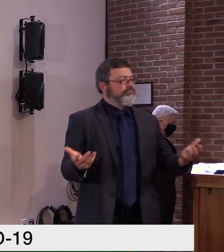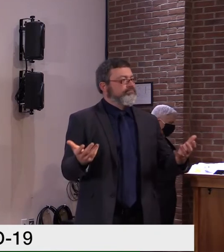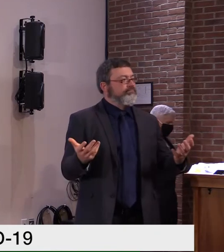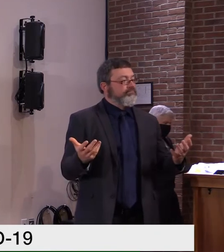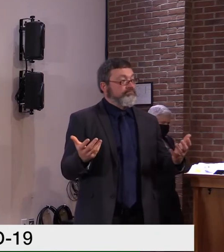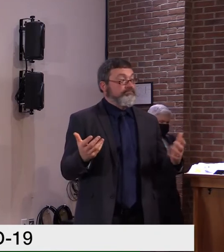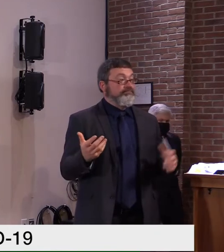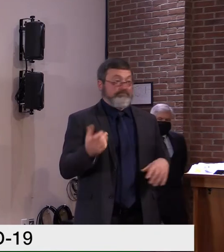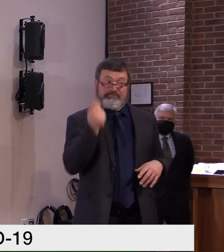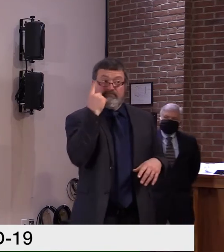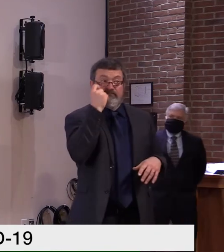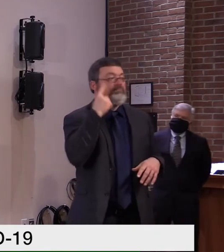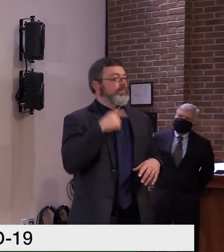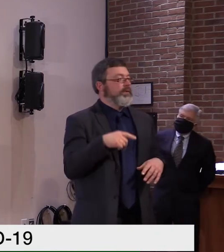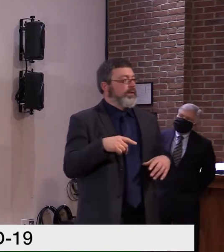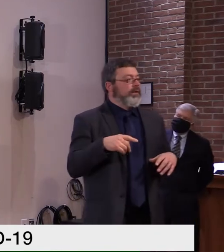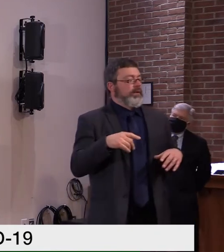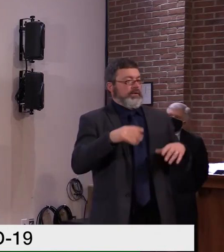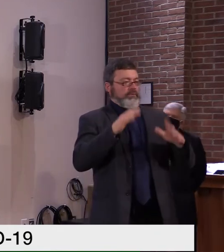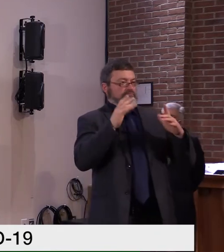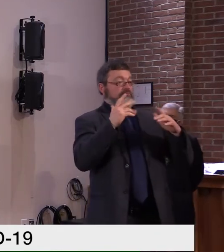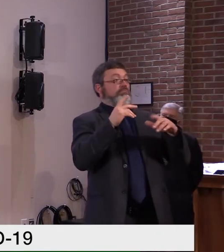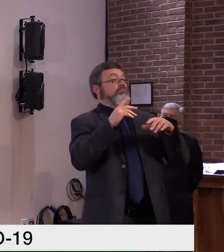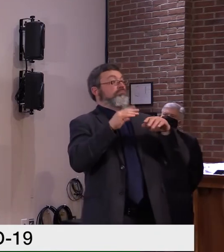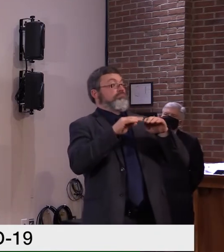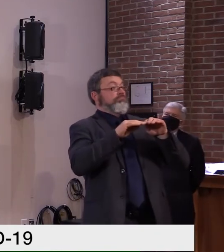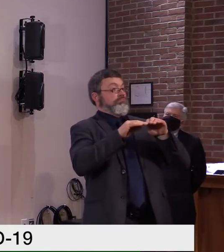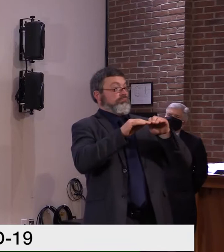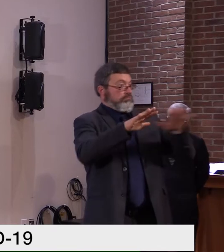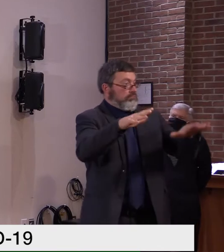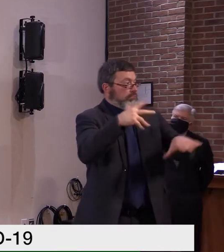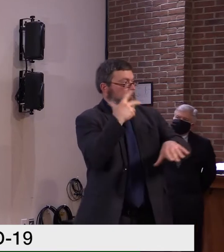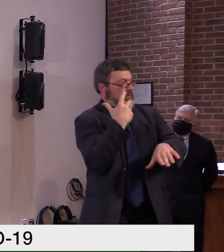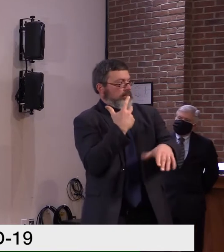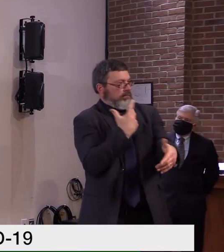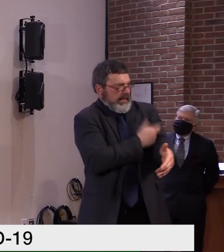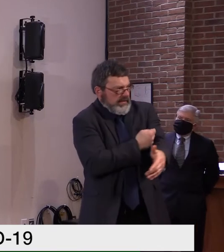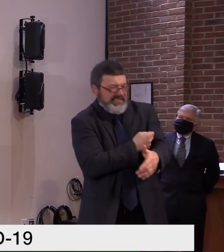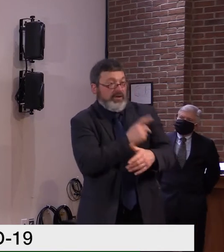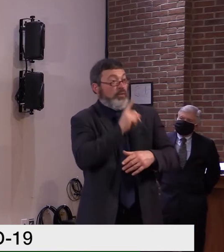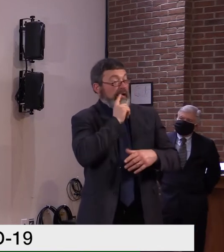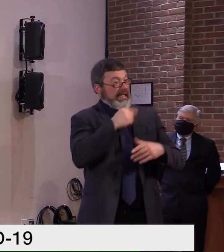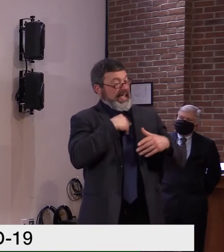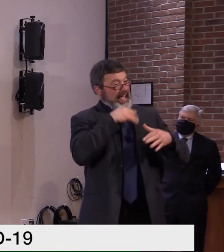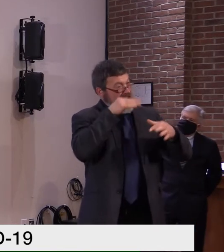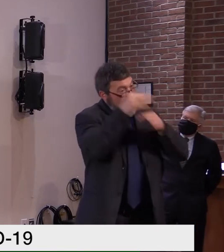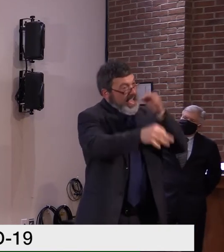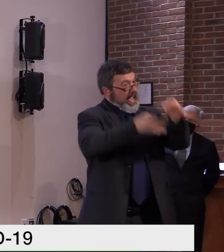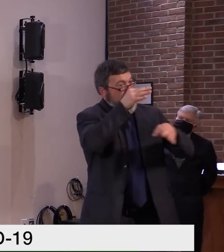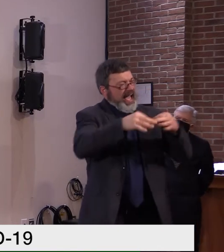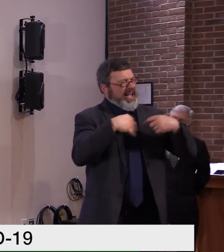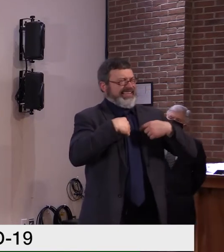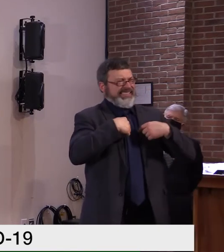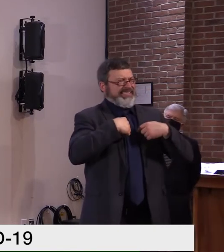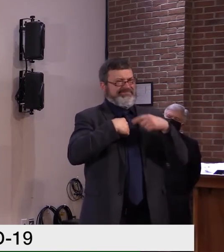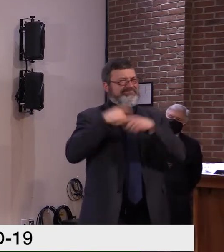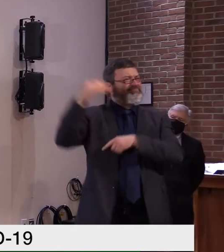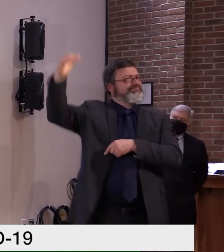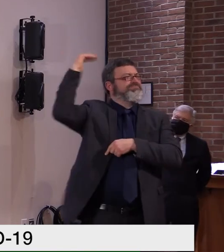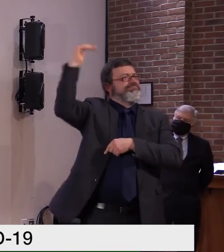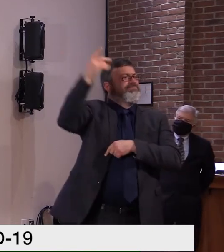hopefully if we were able to, and again, Dr. Levine is probably much more appropriate to answer this question,